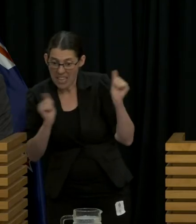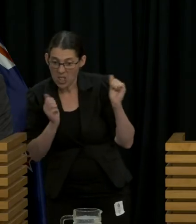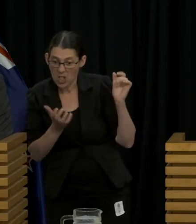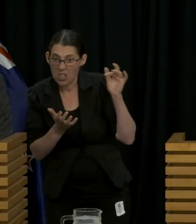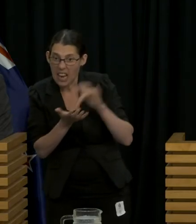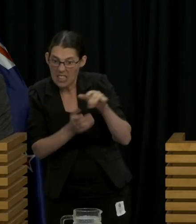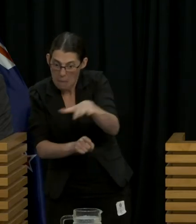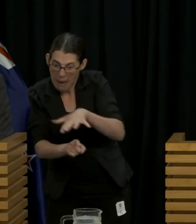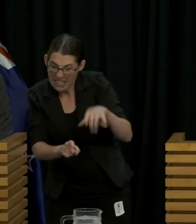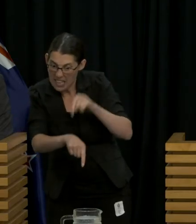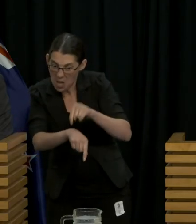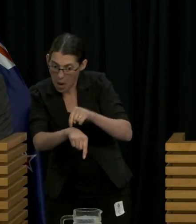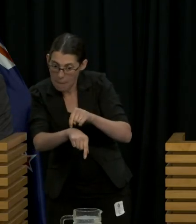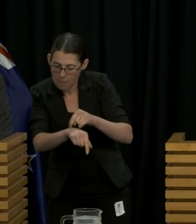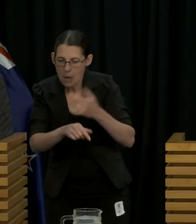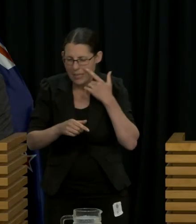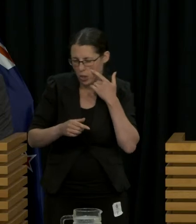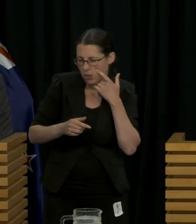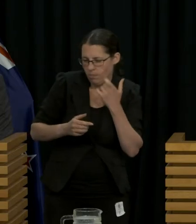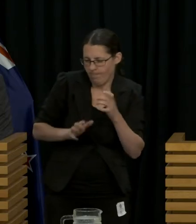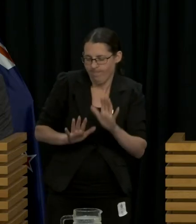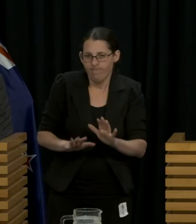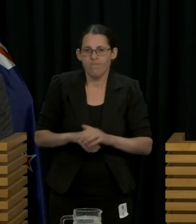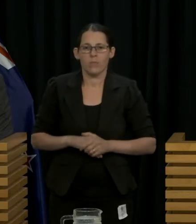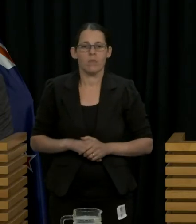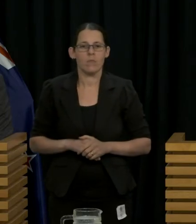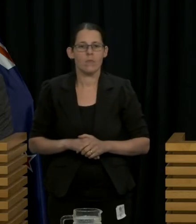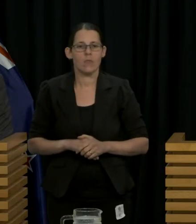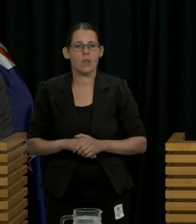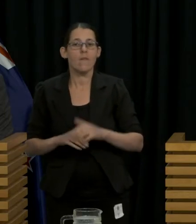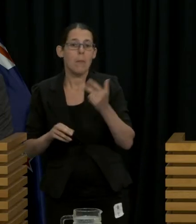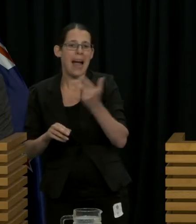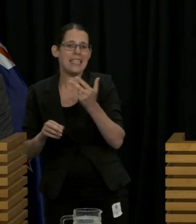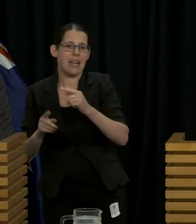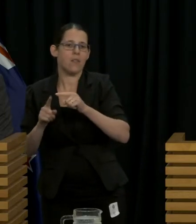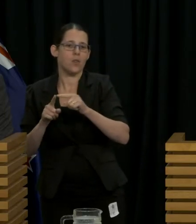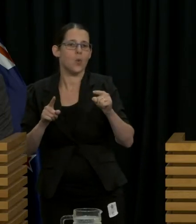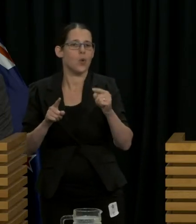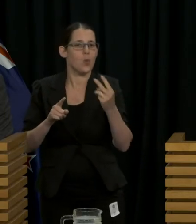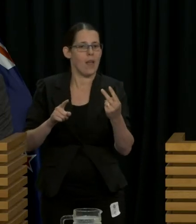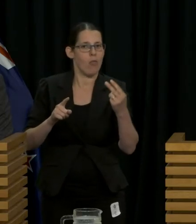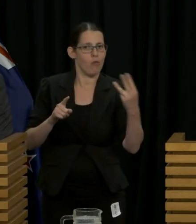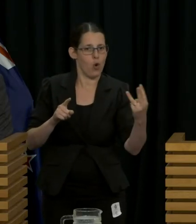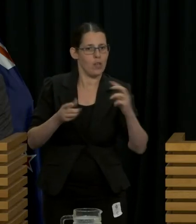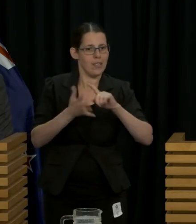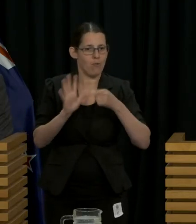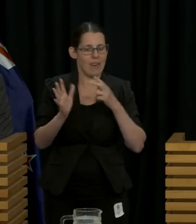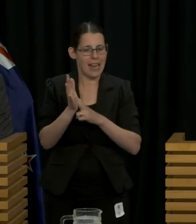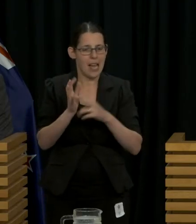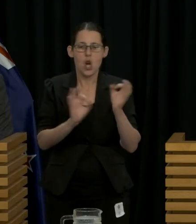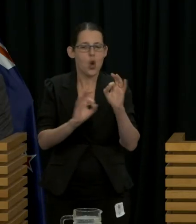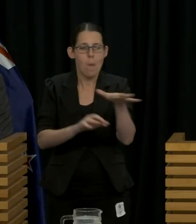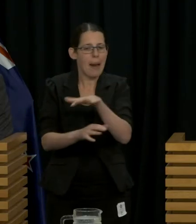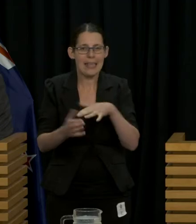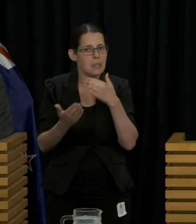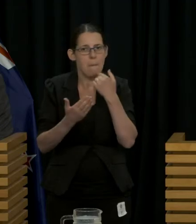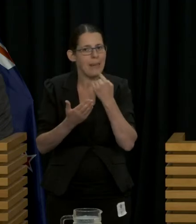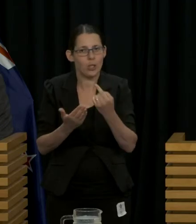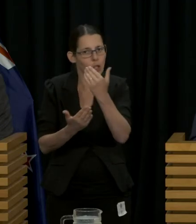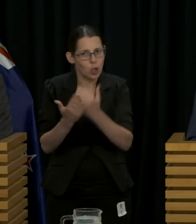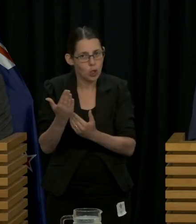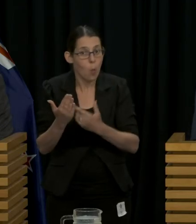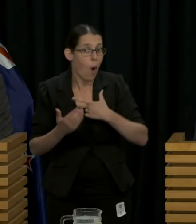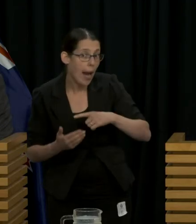at the moment no locations of interest are listed. That may be because there are none, because they didn't go out, or because we are